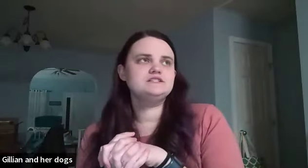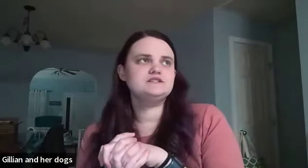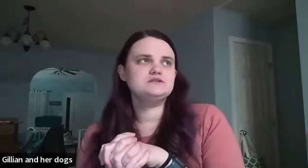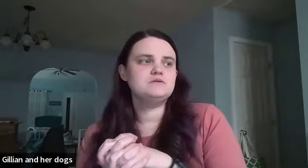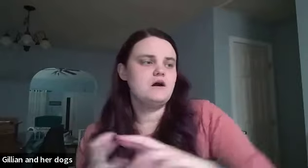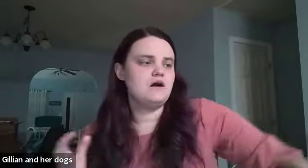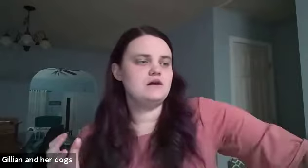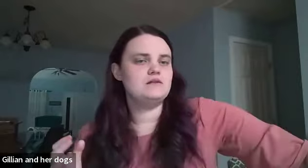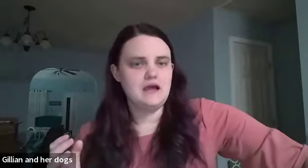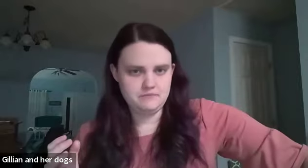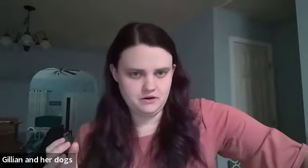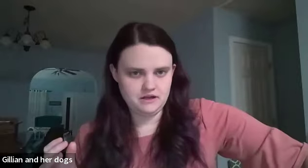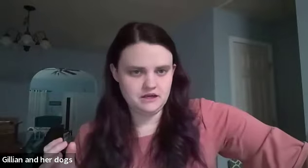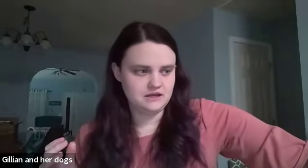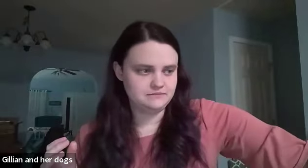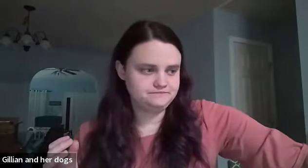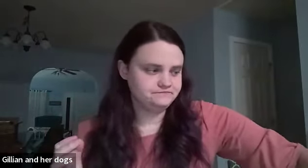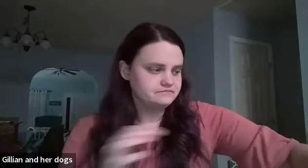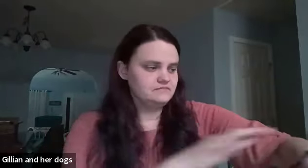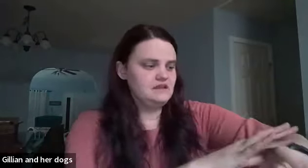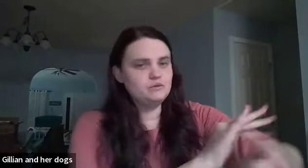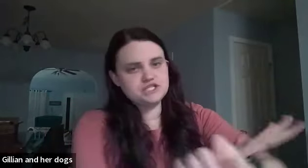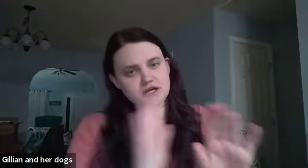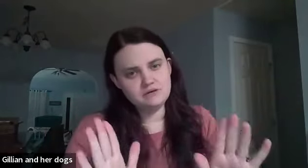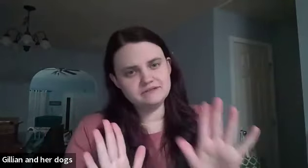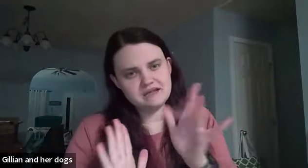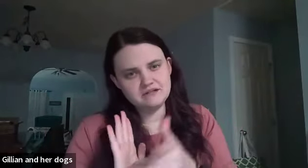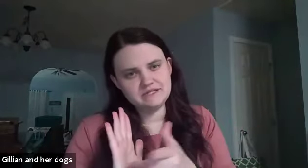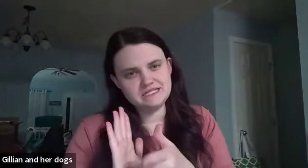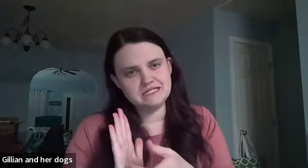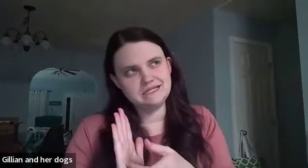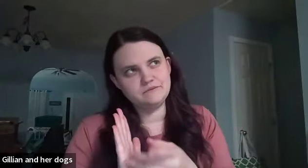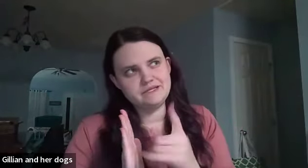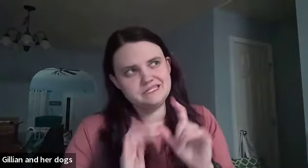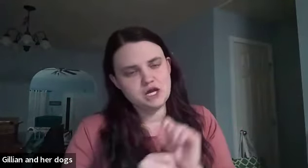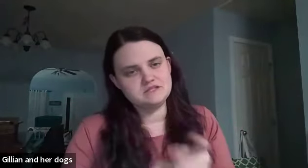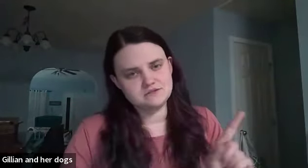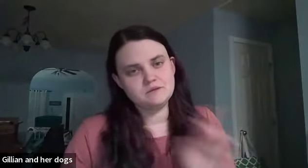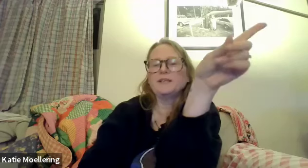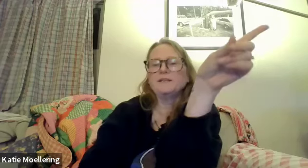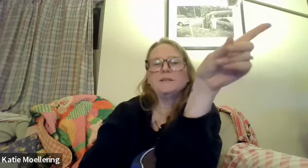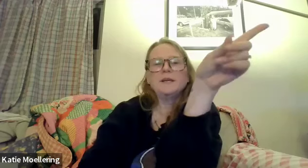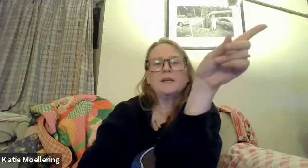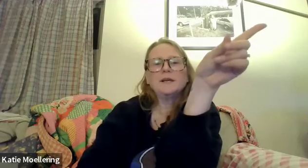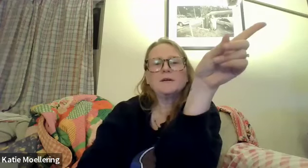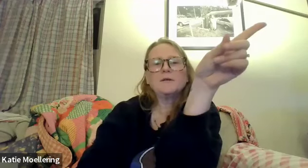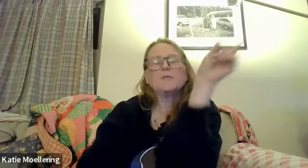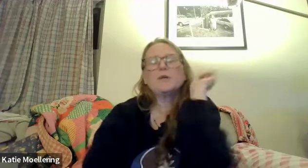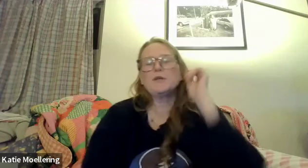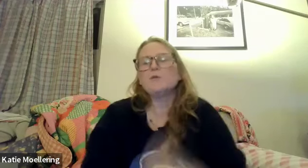to do our library again, which I know technically we did when we did Hey, jobs last week. Jillian, Do it again. Yes. will you